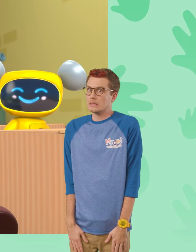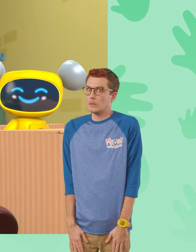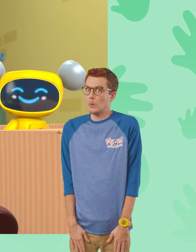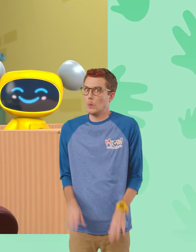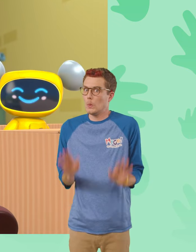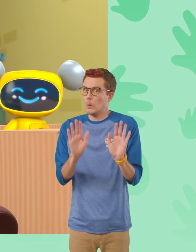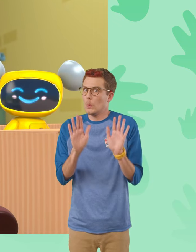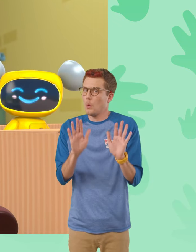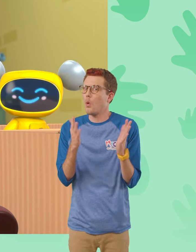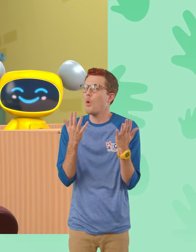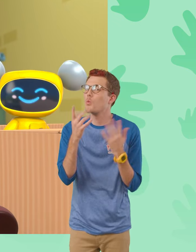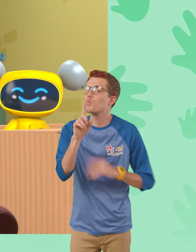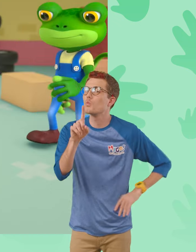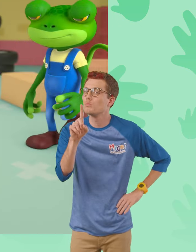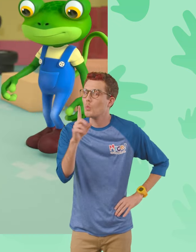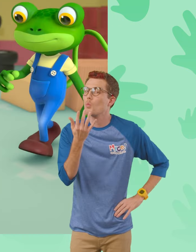Wait a minute!